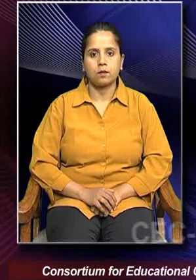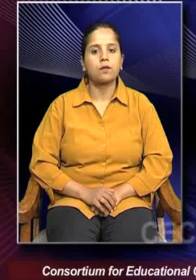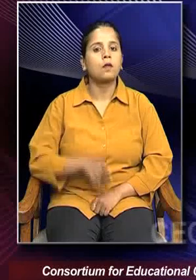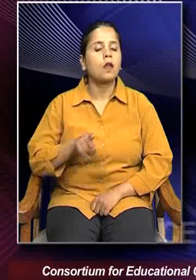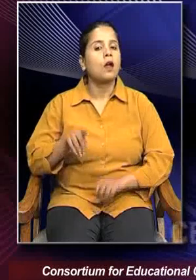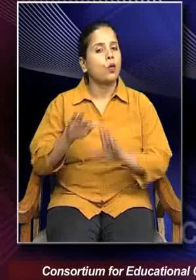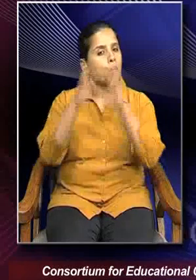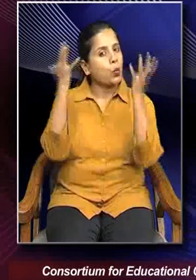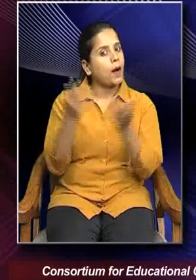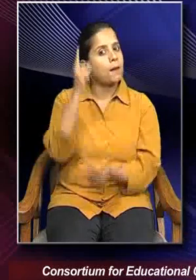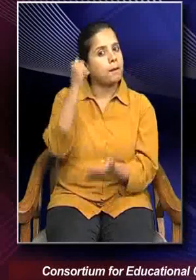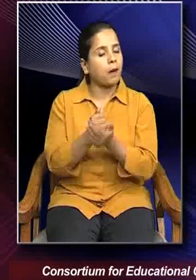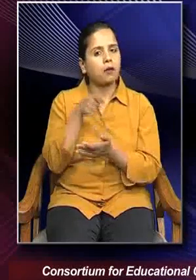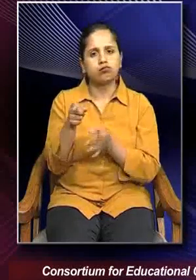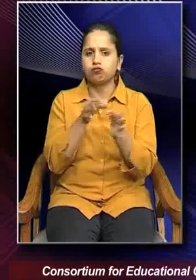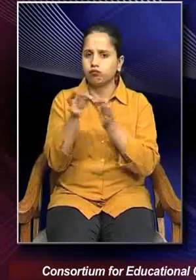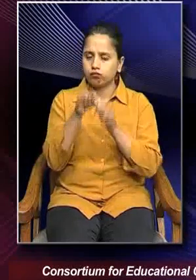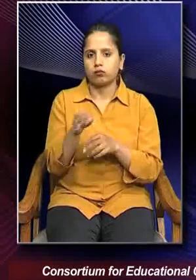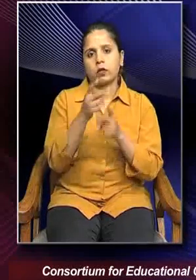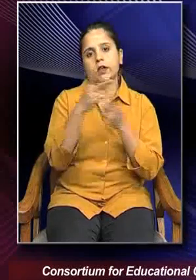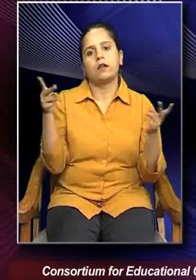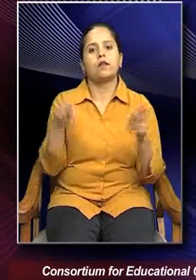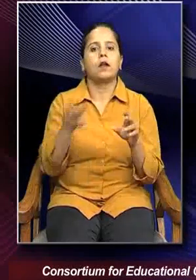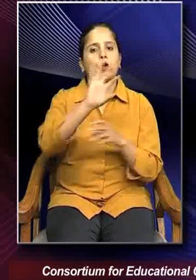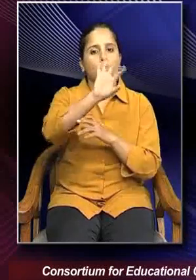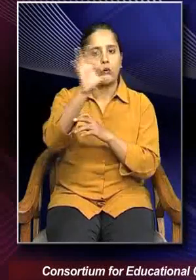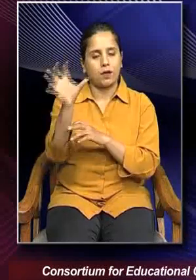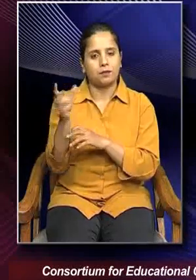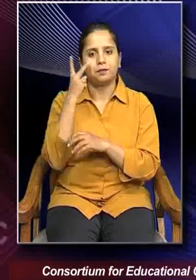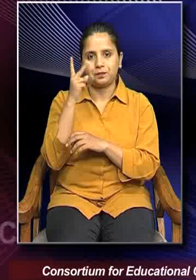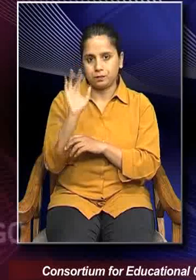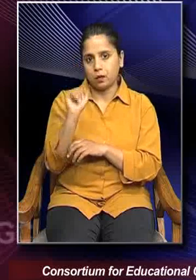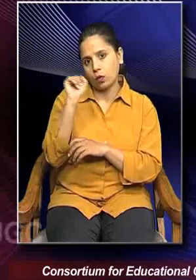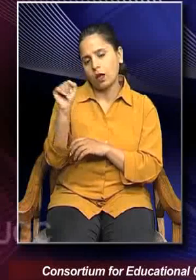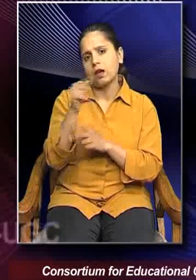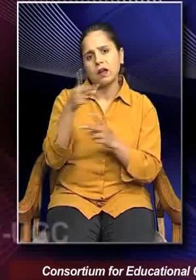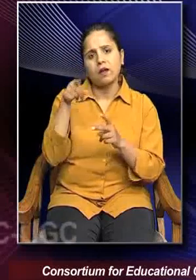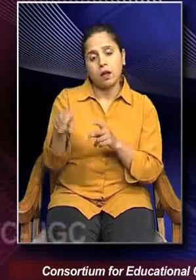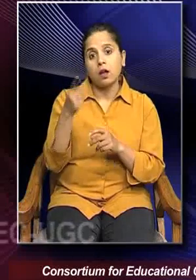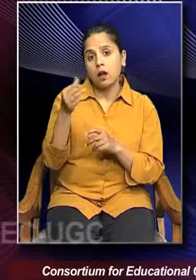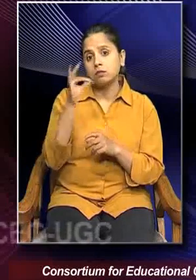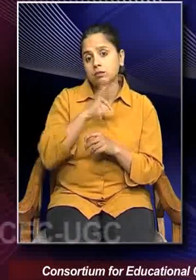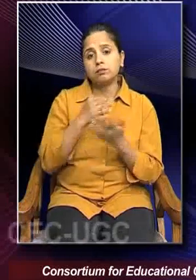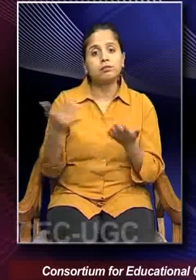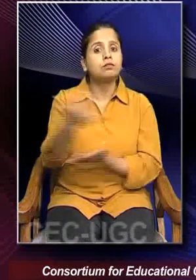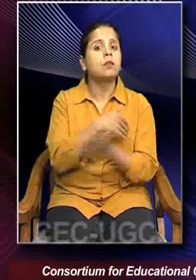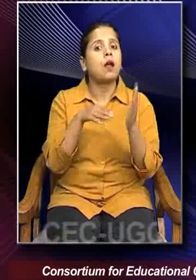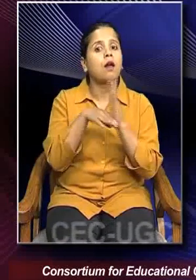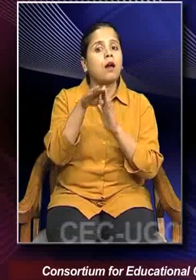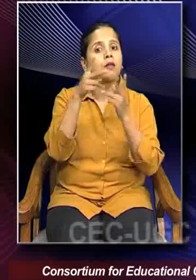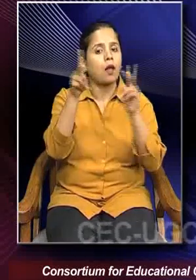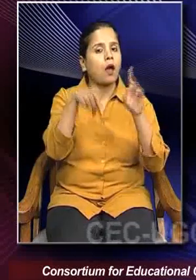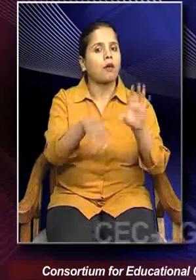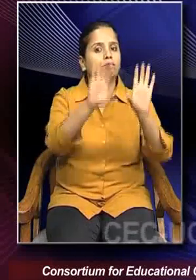Bank has classified different countries into various categories by their income levels. So broadly these